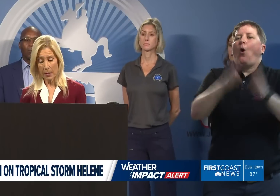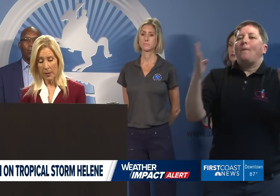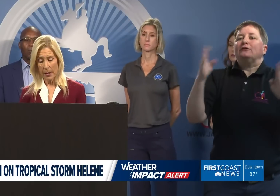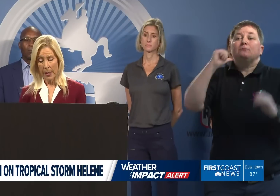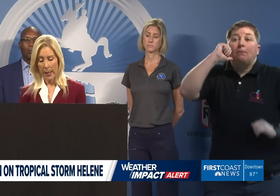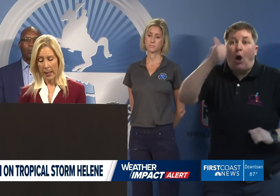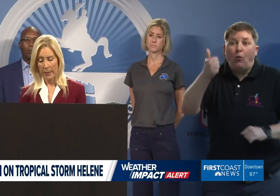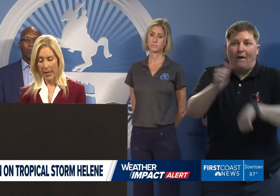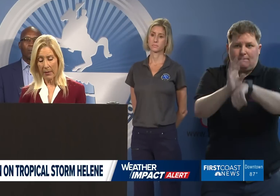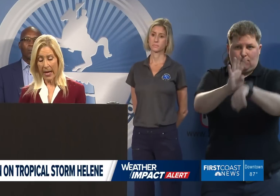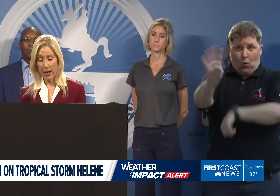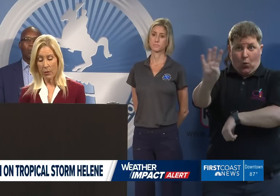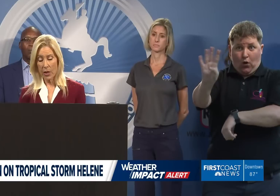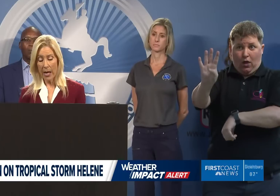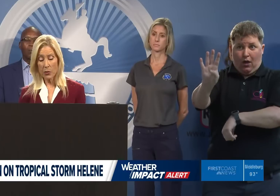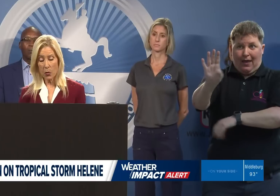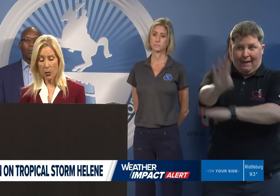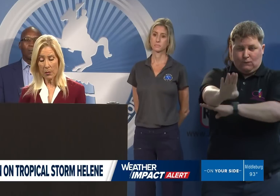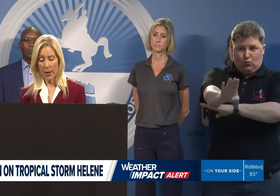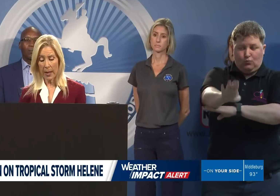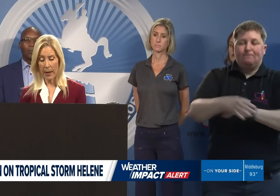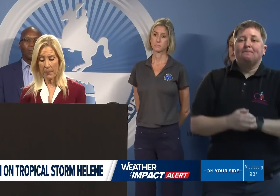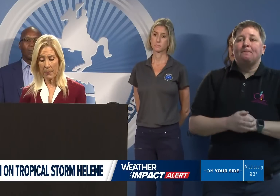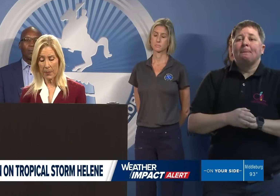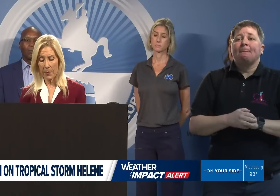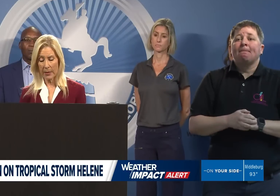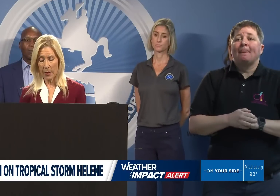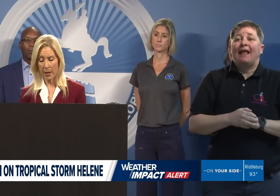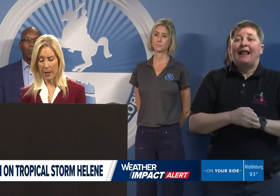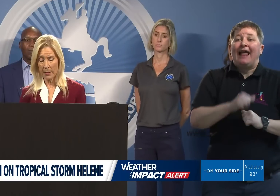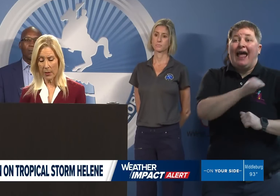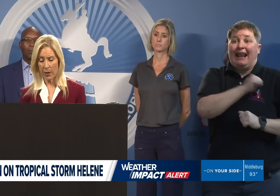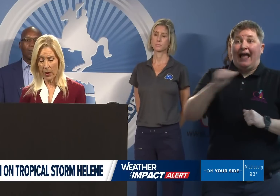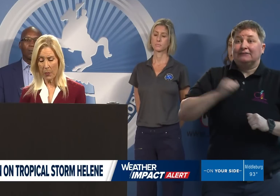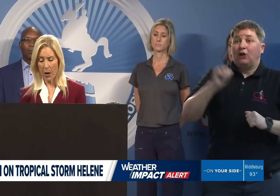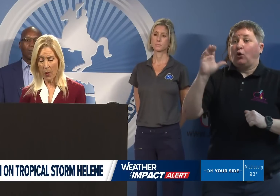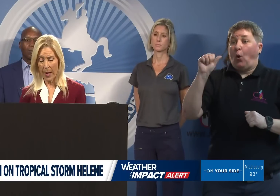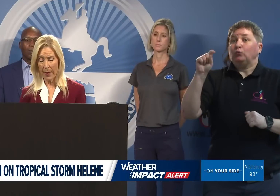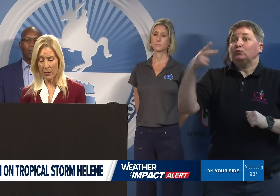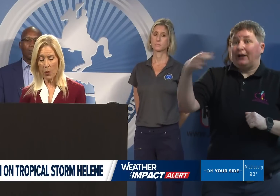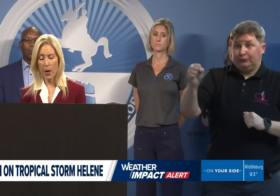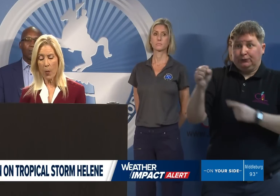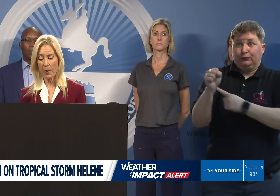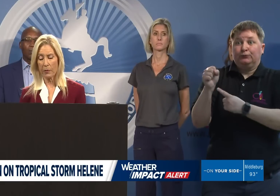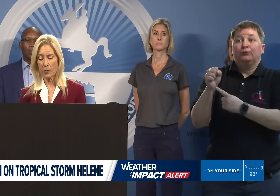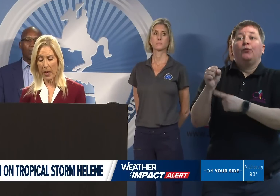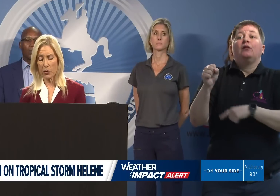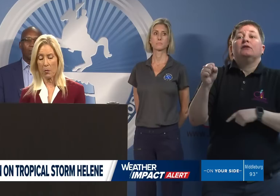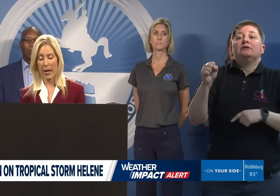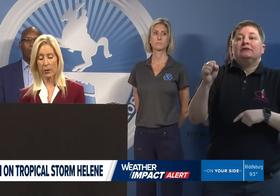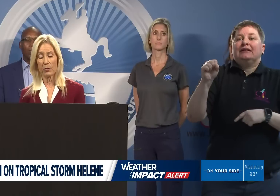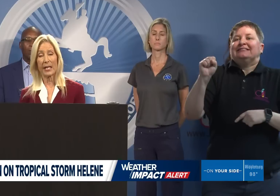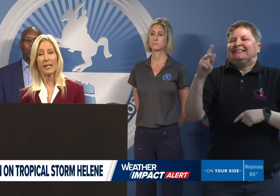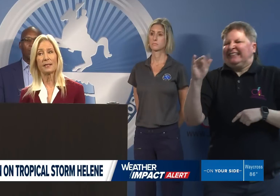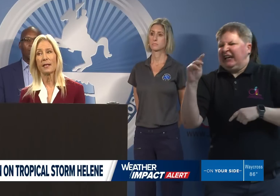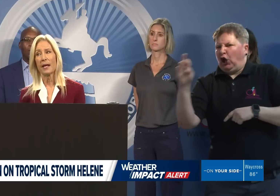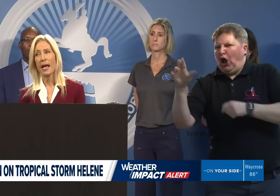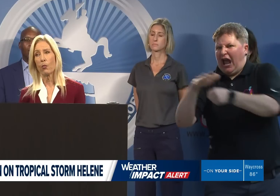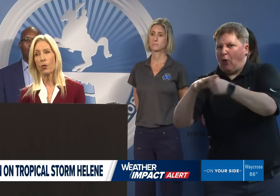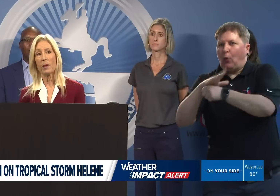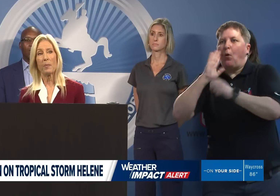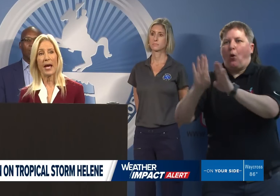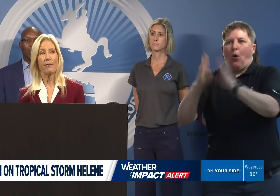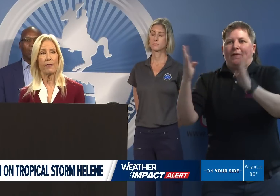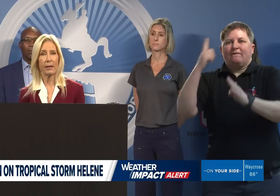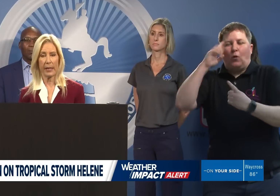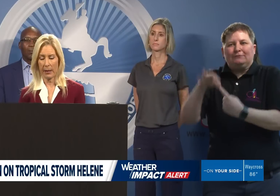tomorrow. Atlantic Coast High School, that's on Skinner Dairy Parkway, that's going to be open for special medical needs and